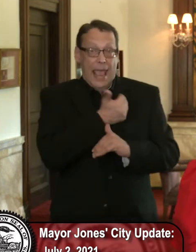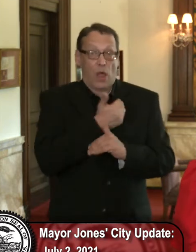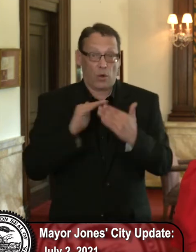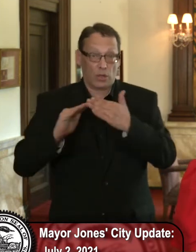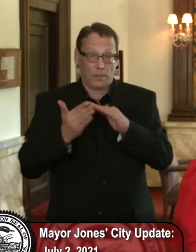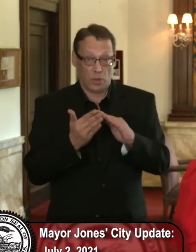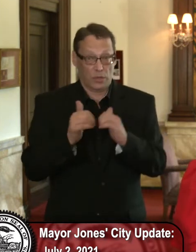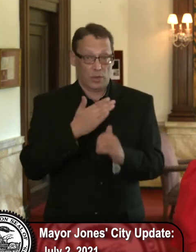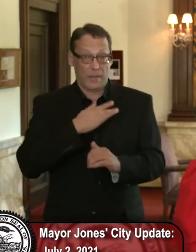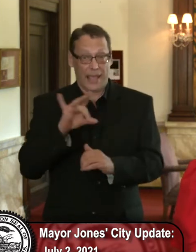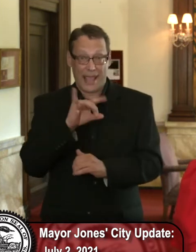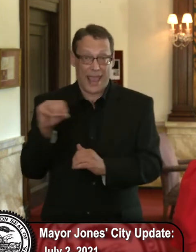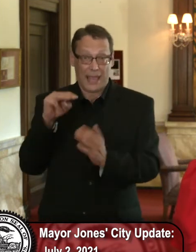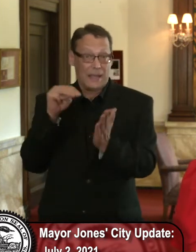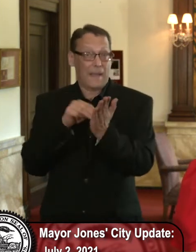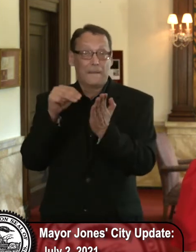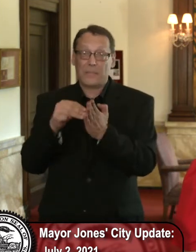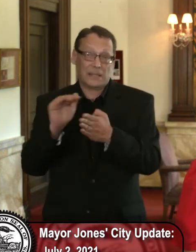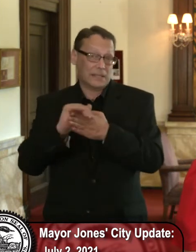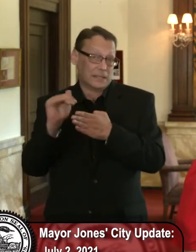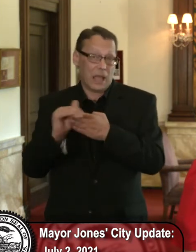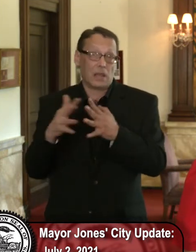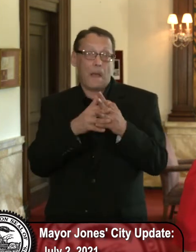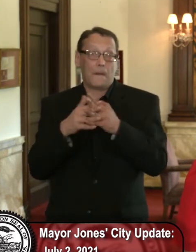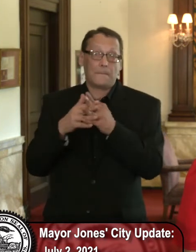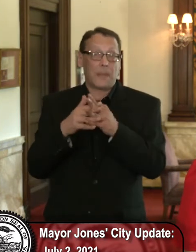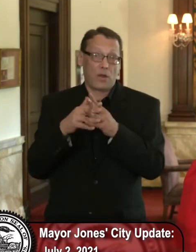my $80 million American Rescue Plan Act